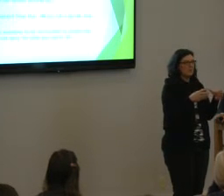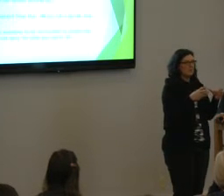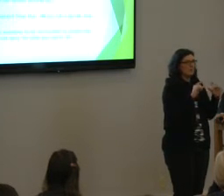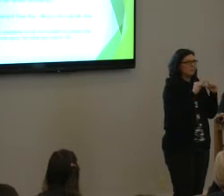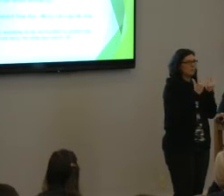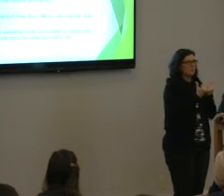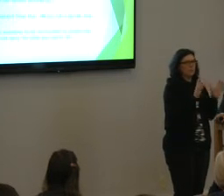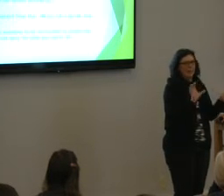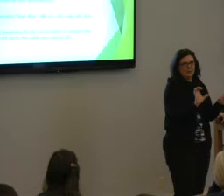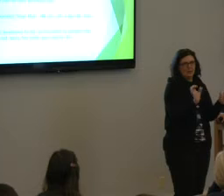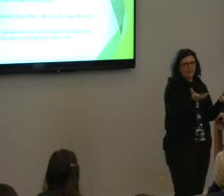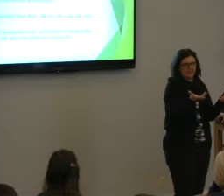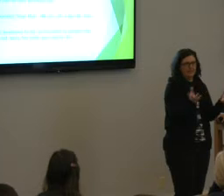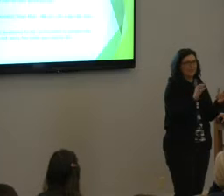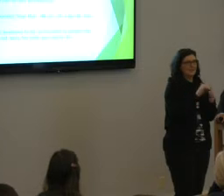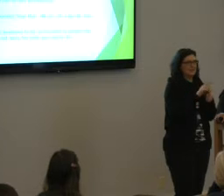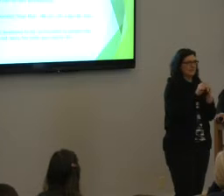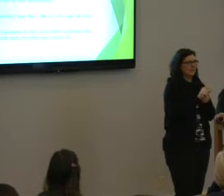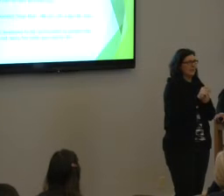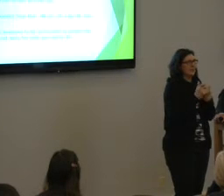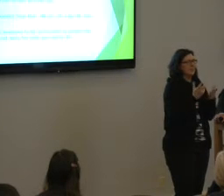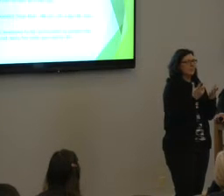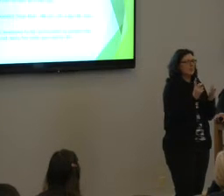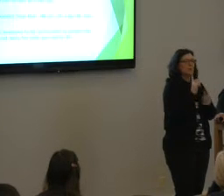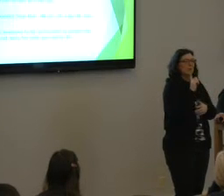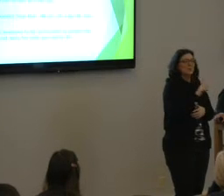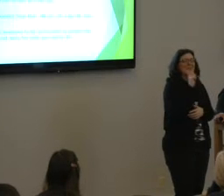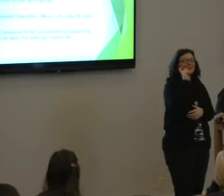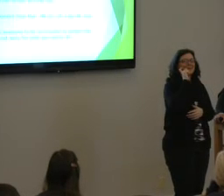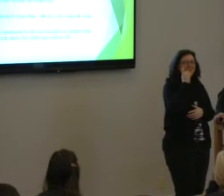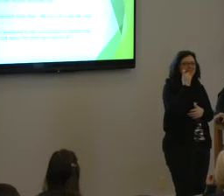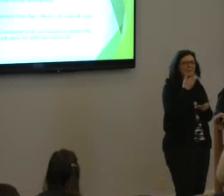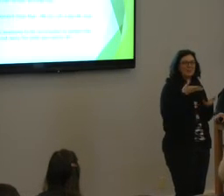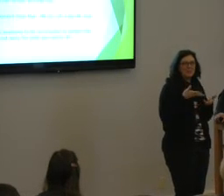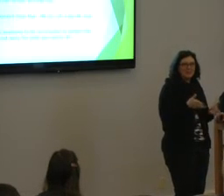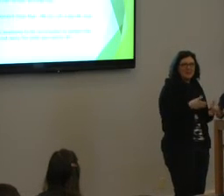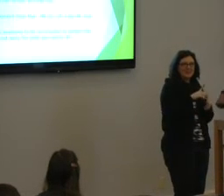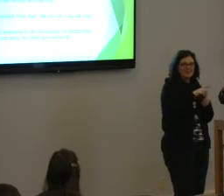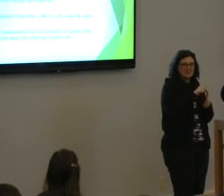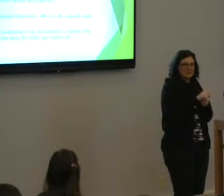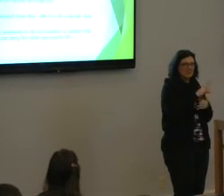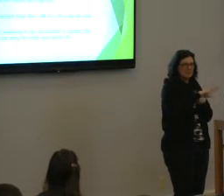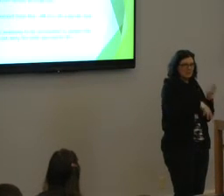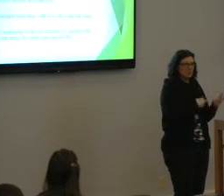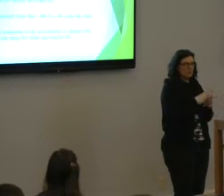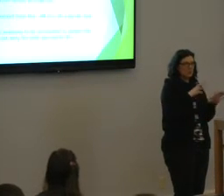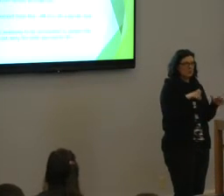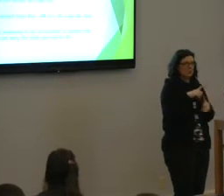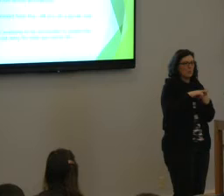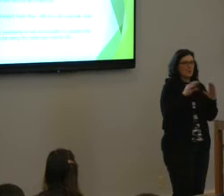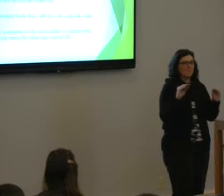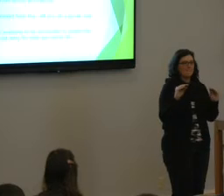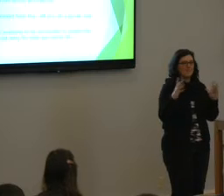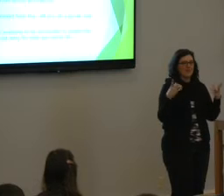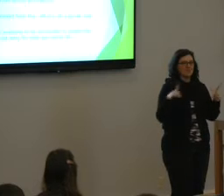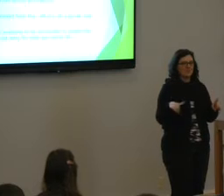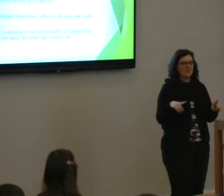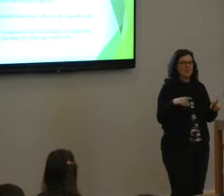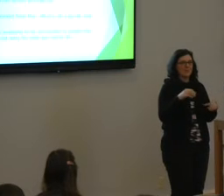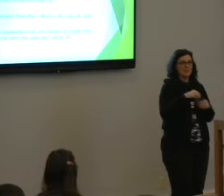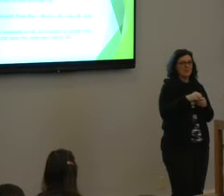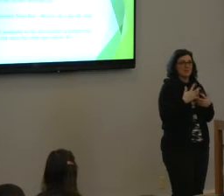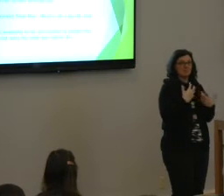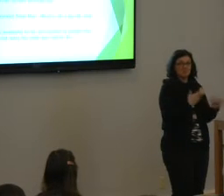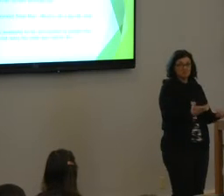action thing in disability, is kind of a neat way that the disability world is kind of doing what magically happens sometimes in